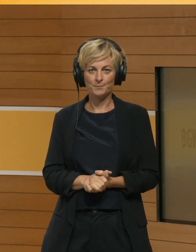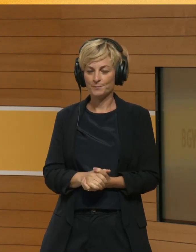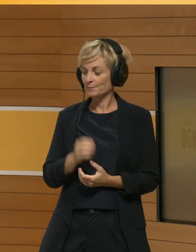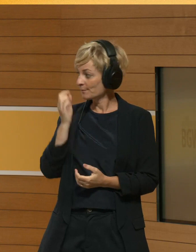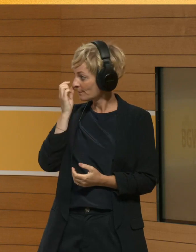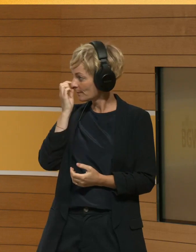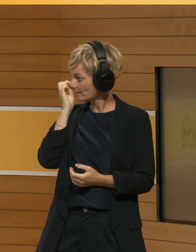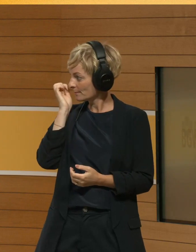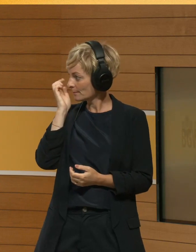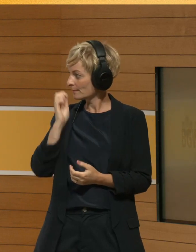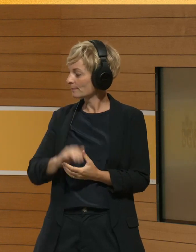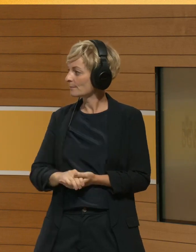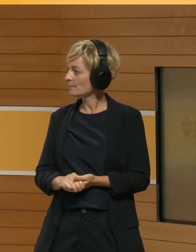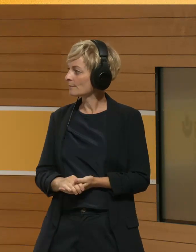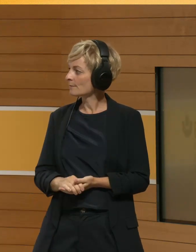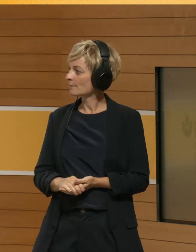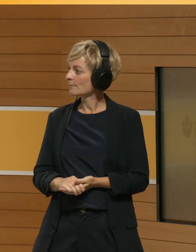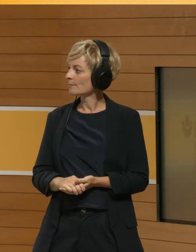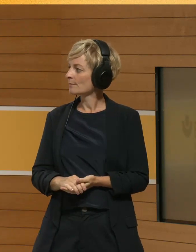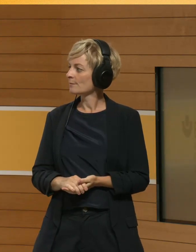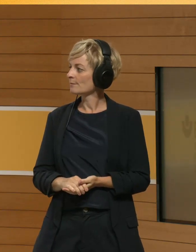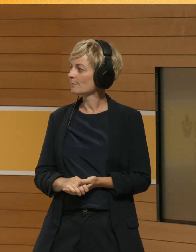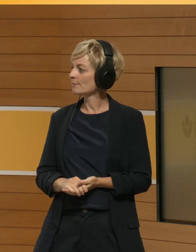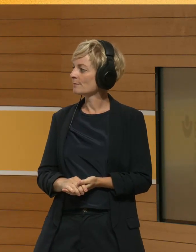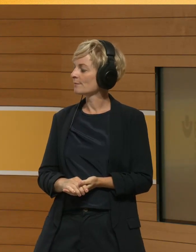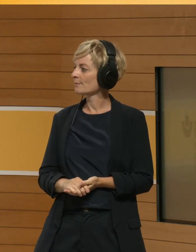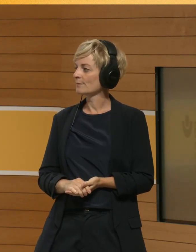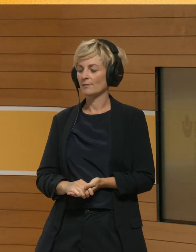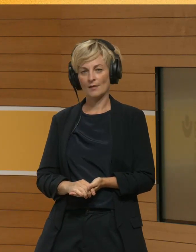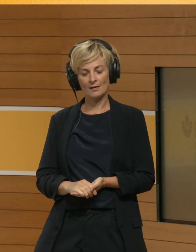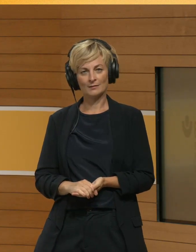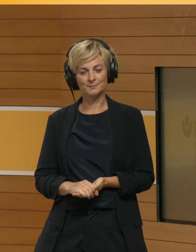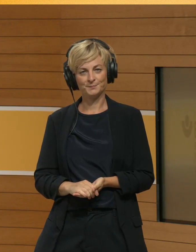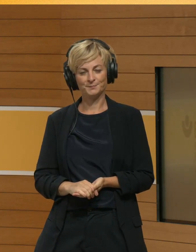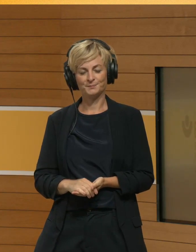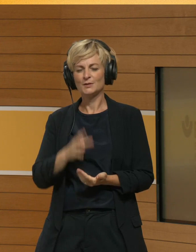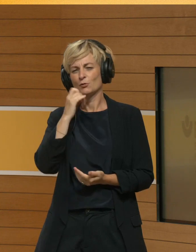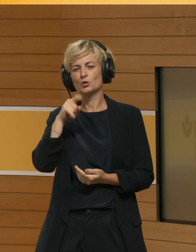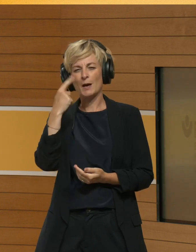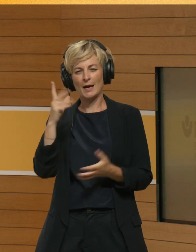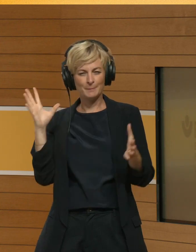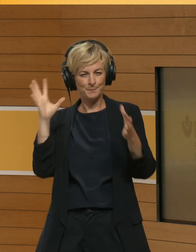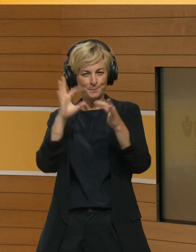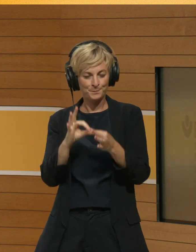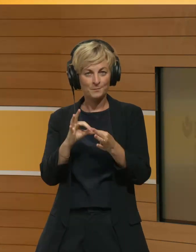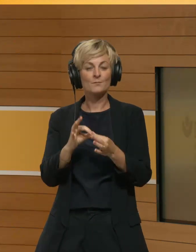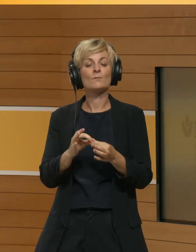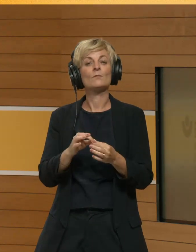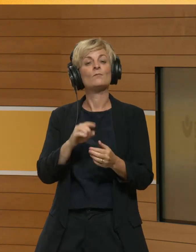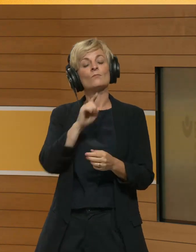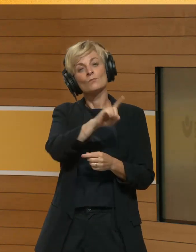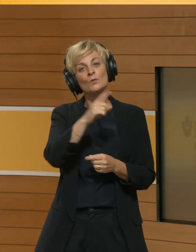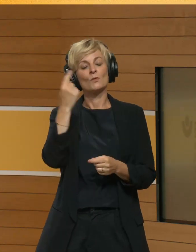the one item that you pointed out, because Magnet in general is about good organizational practice. We put it under the Magnet model, but in fact those